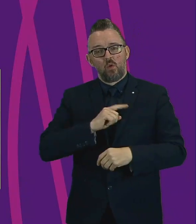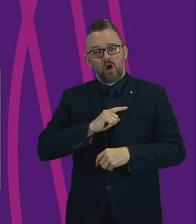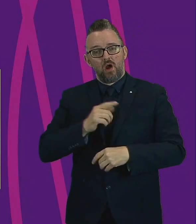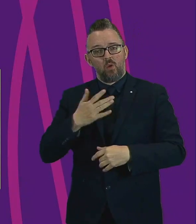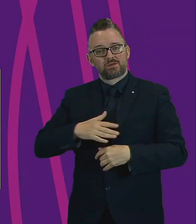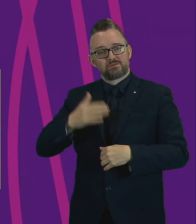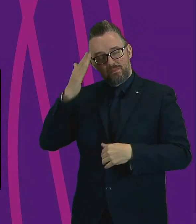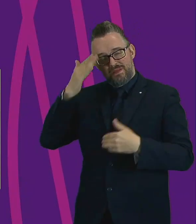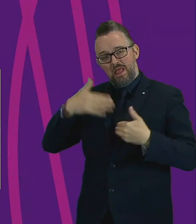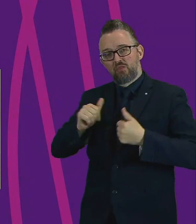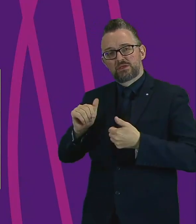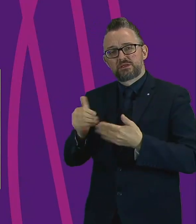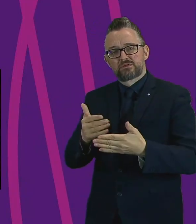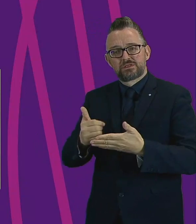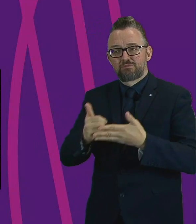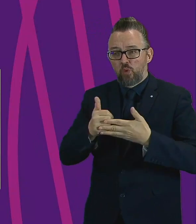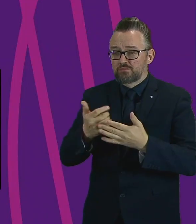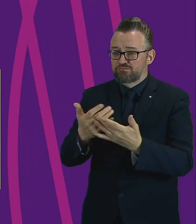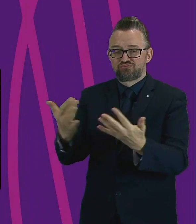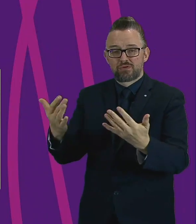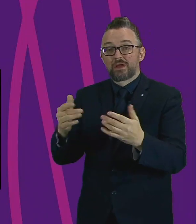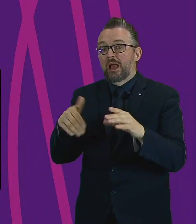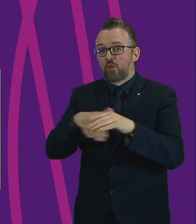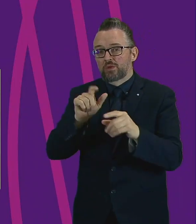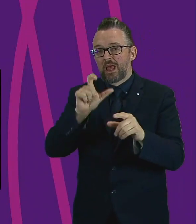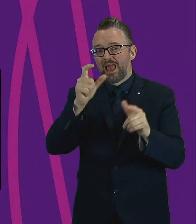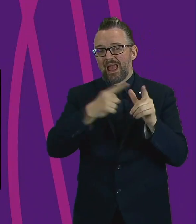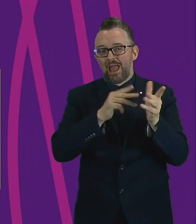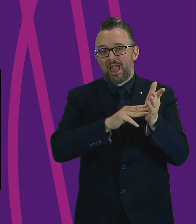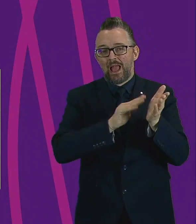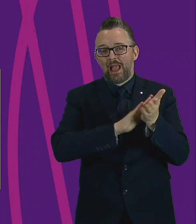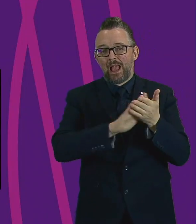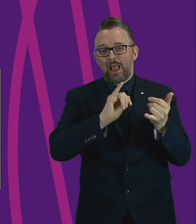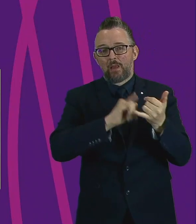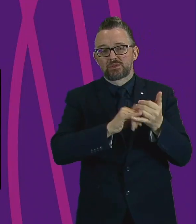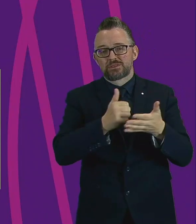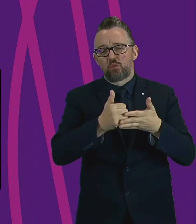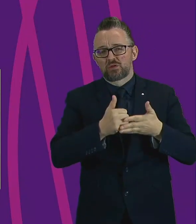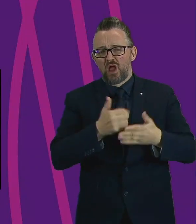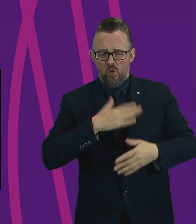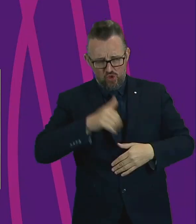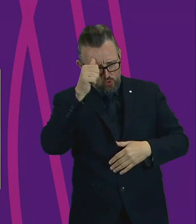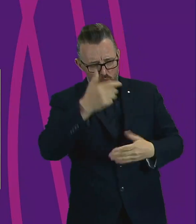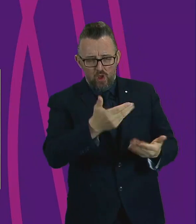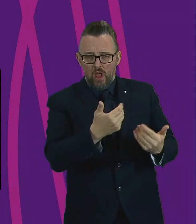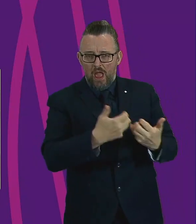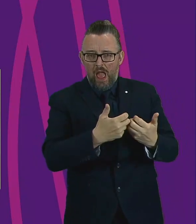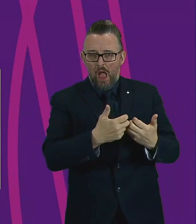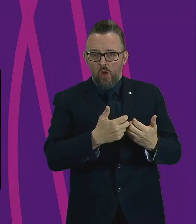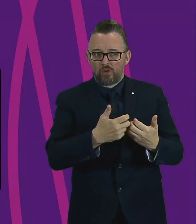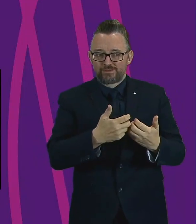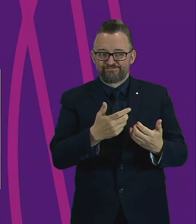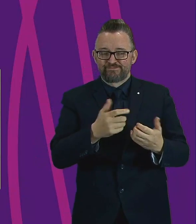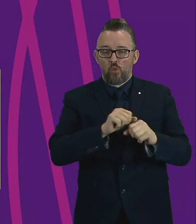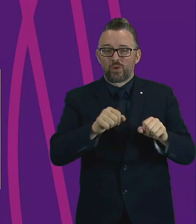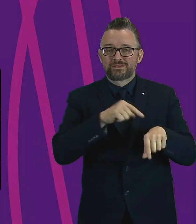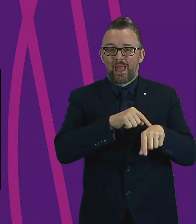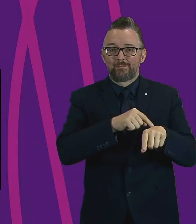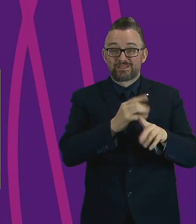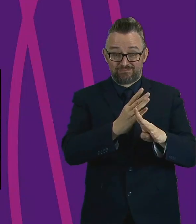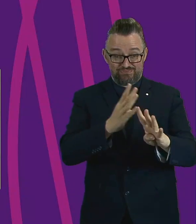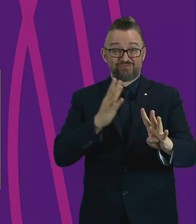health services and support, including CAMS support, we need to hear from ministers how they plan to expand capacity so that waiting times, which were